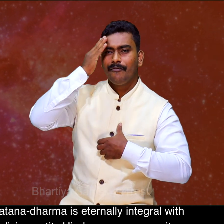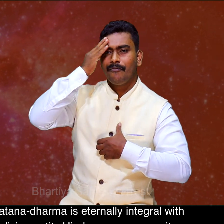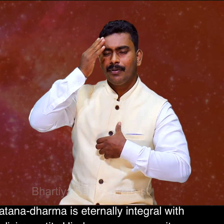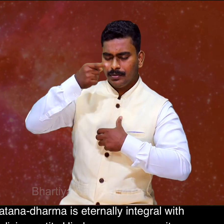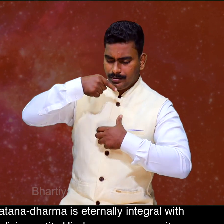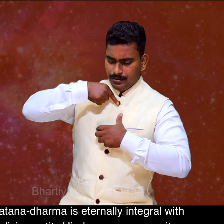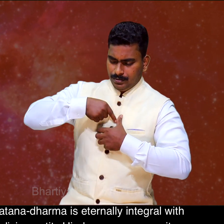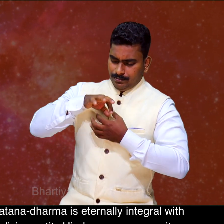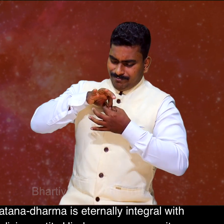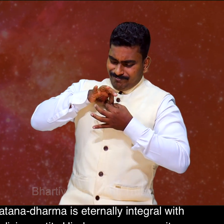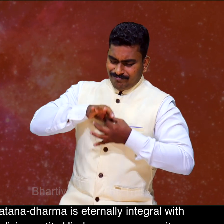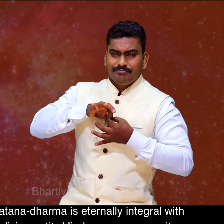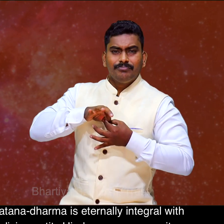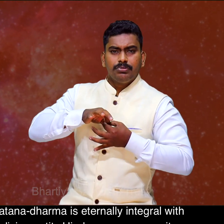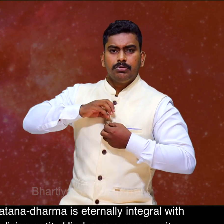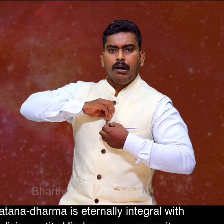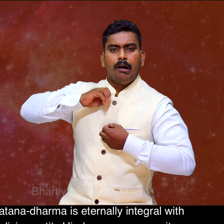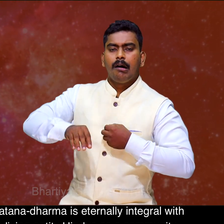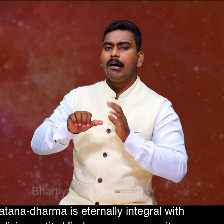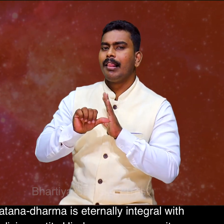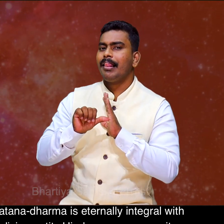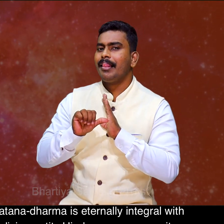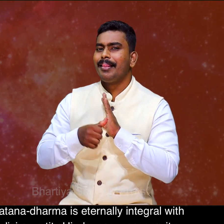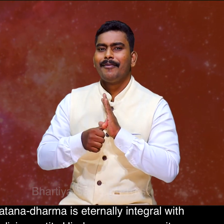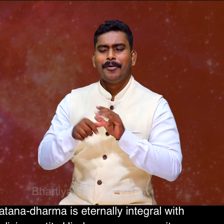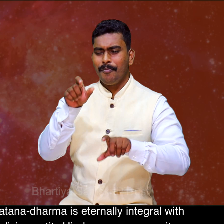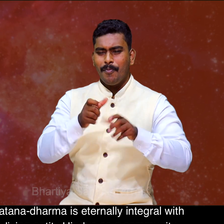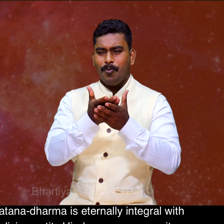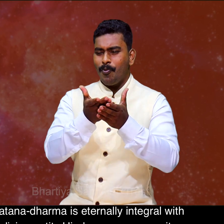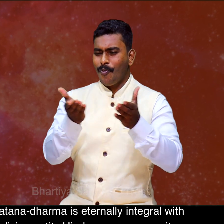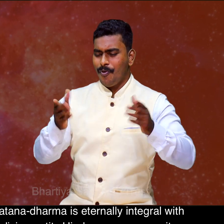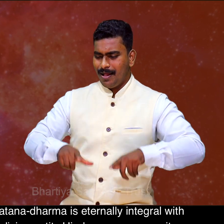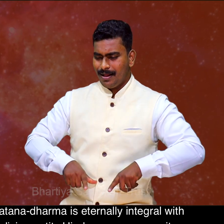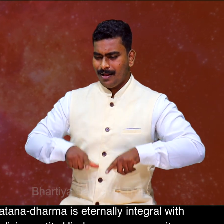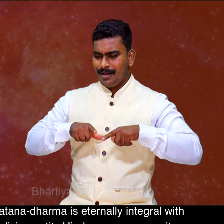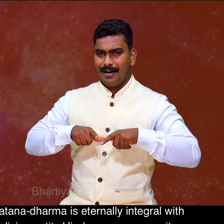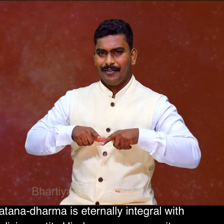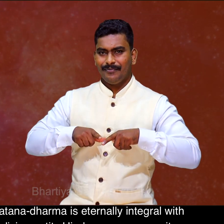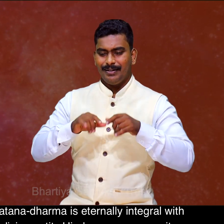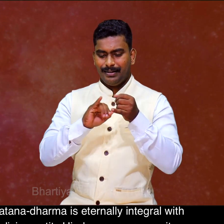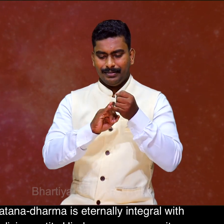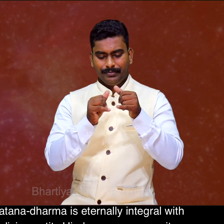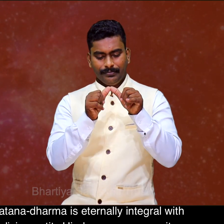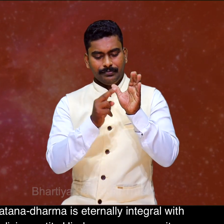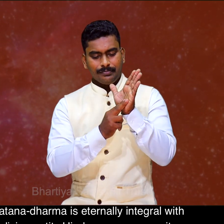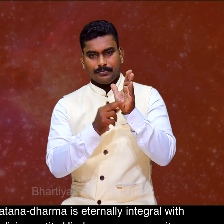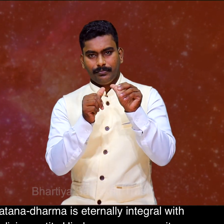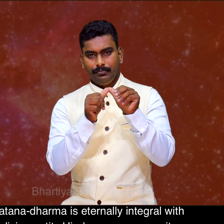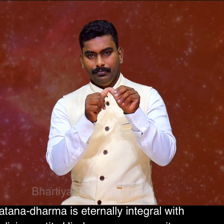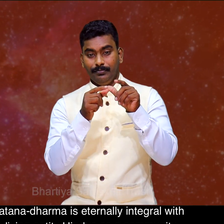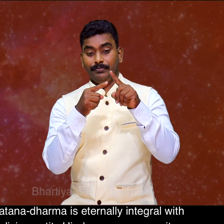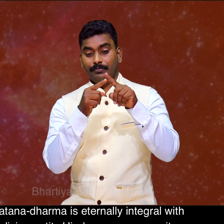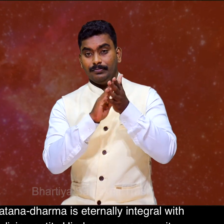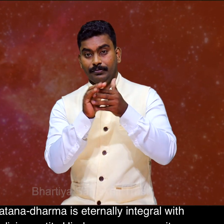Sanatana Dharma is eternally integral with the living entity.